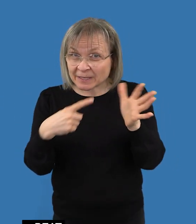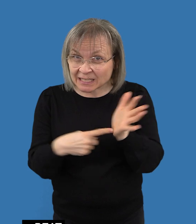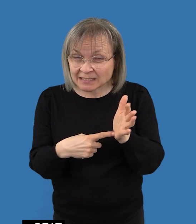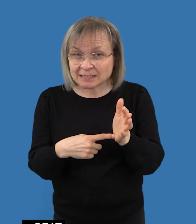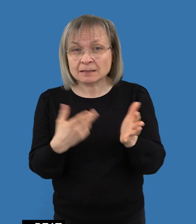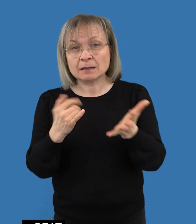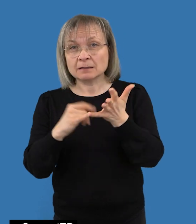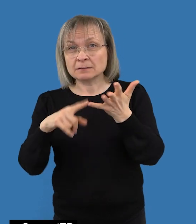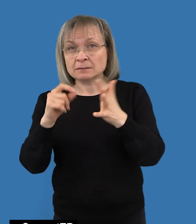BEAT.